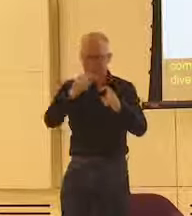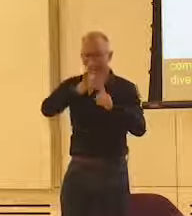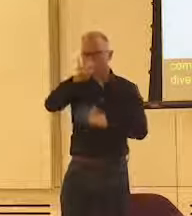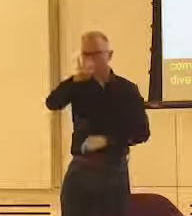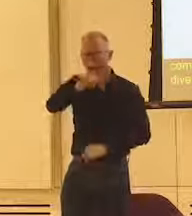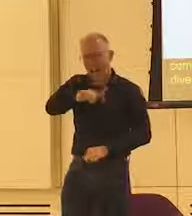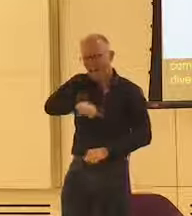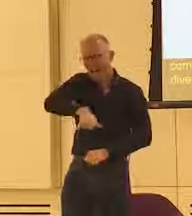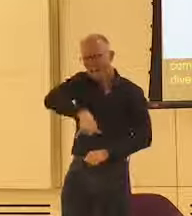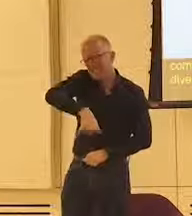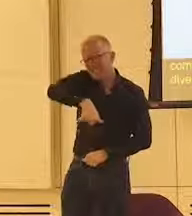blame